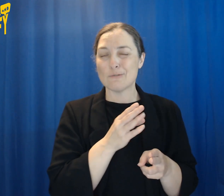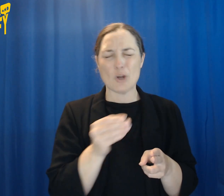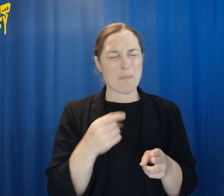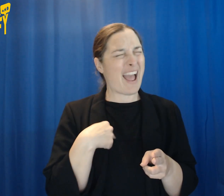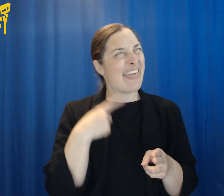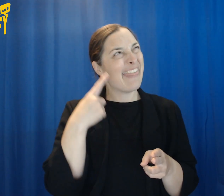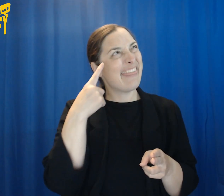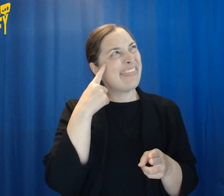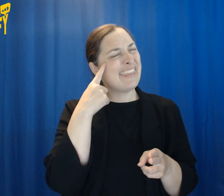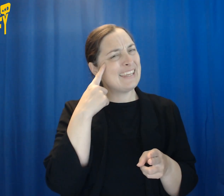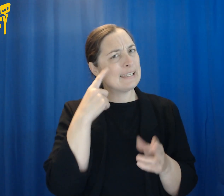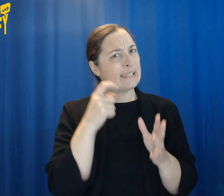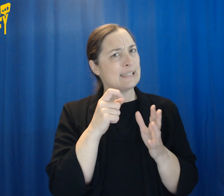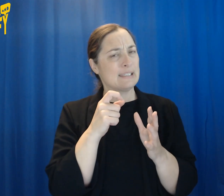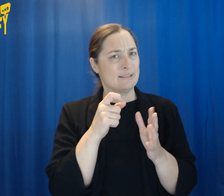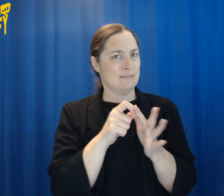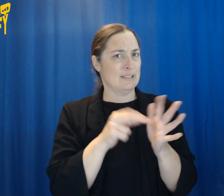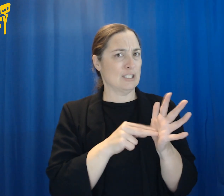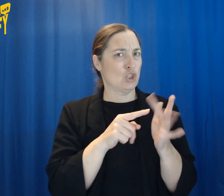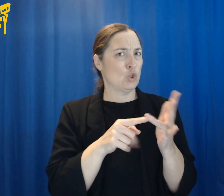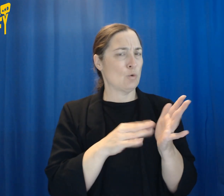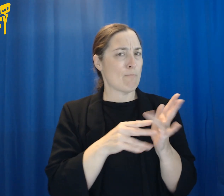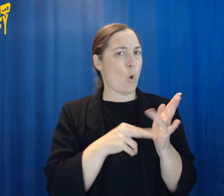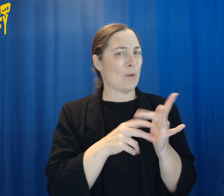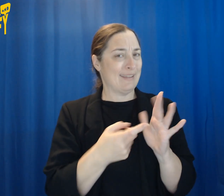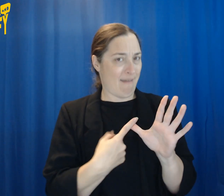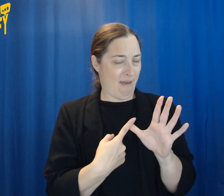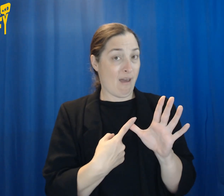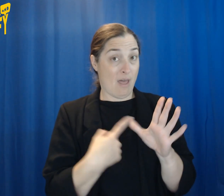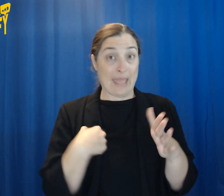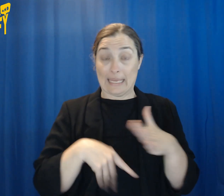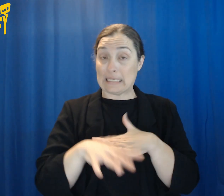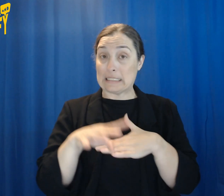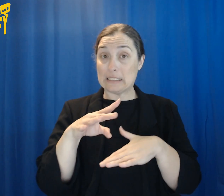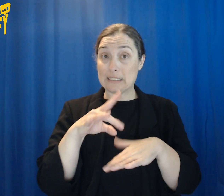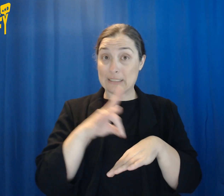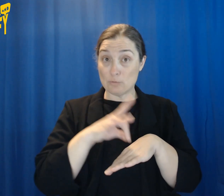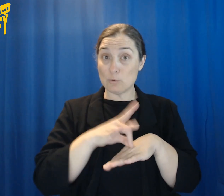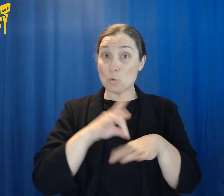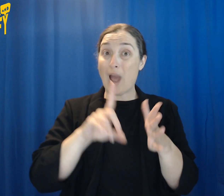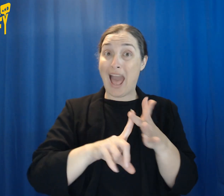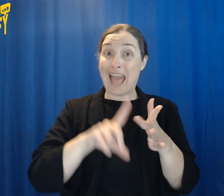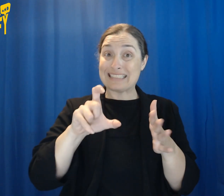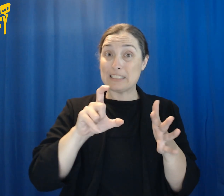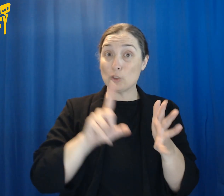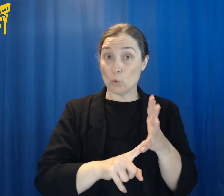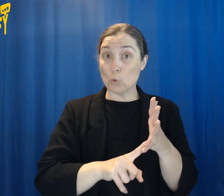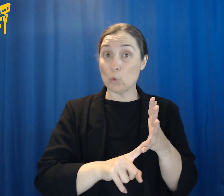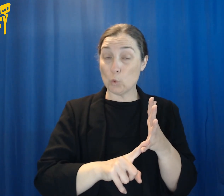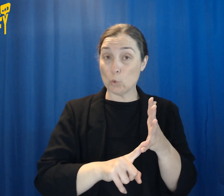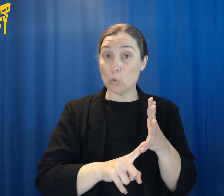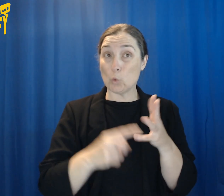bout of very bad pneumonia, and I was in ICU for about 5